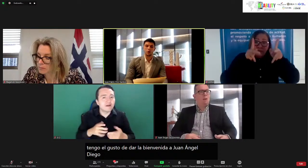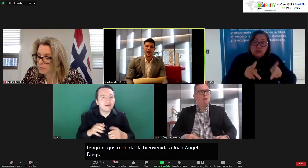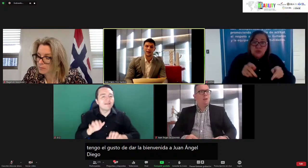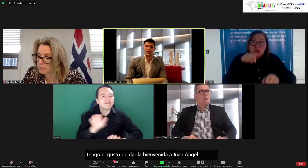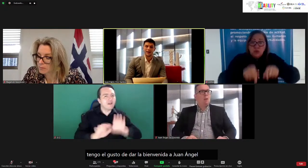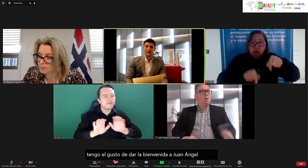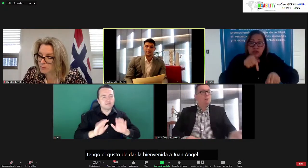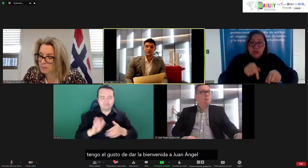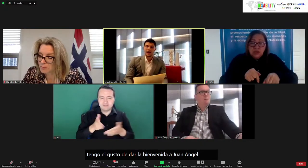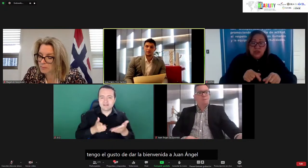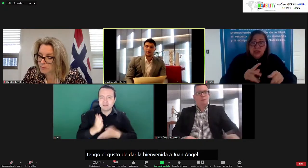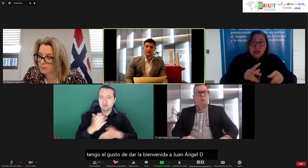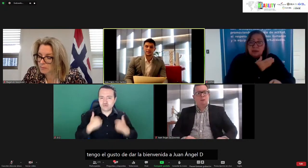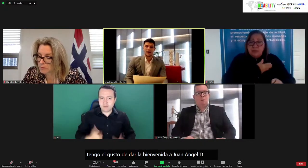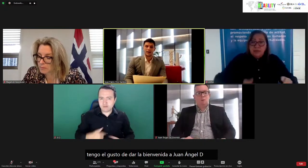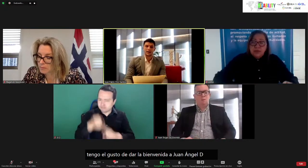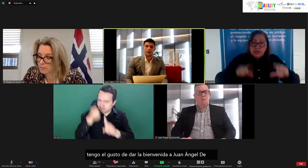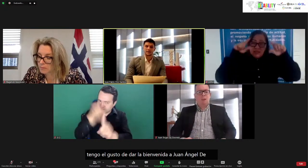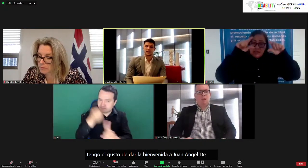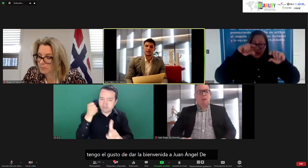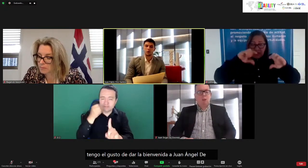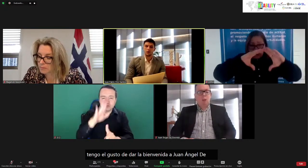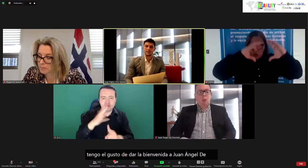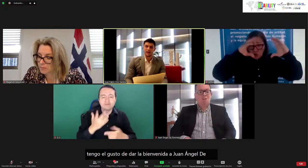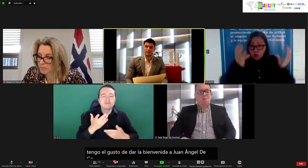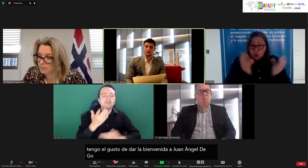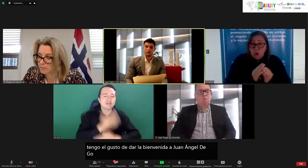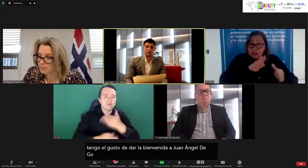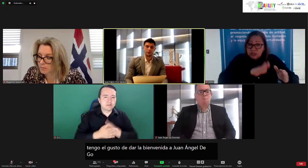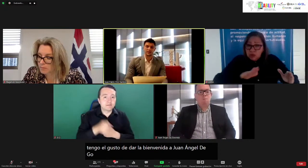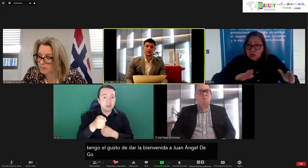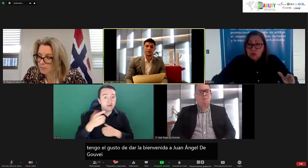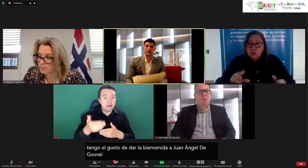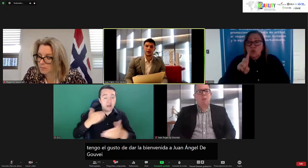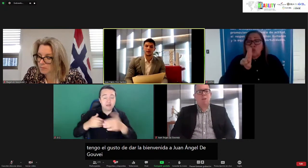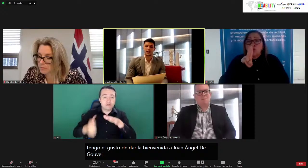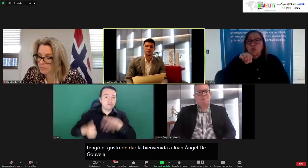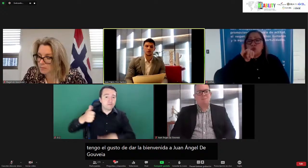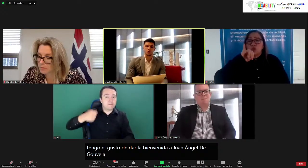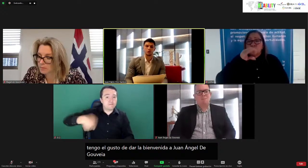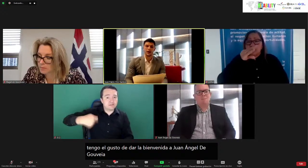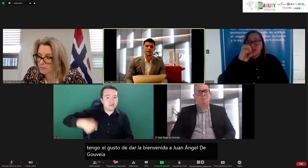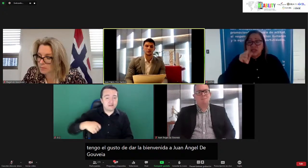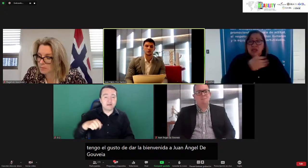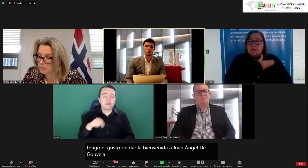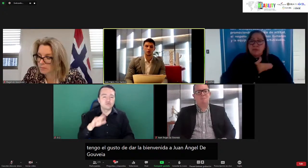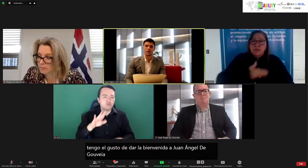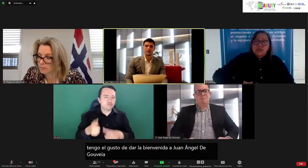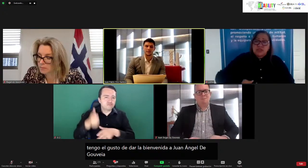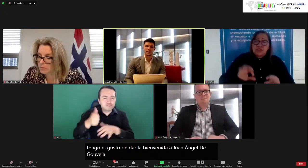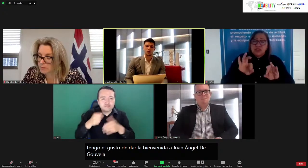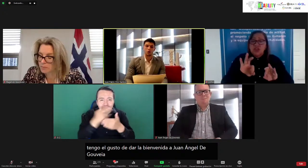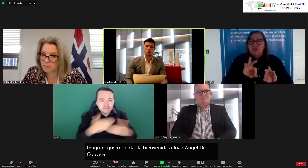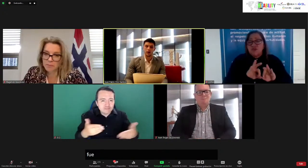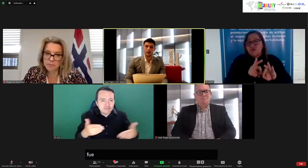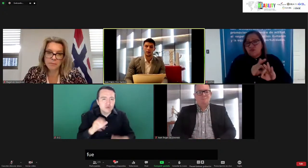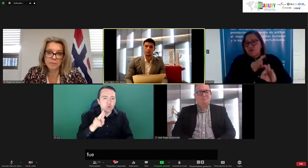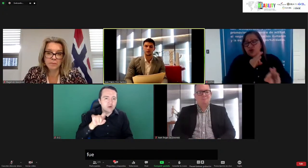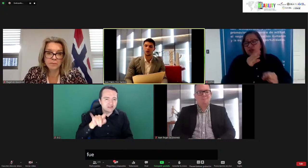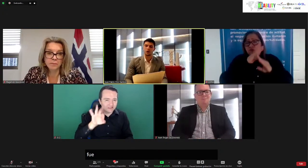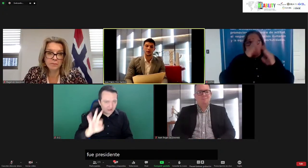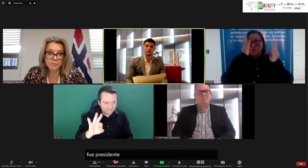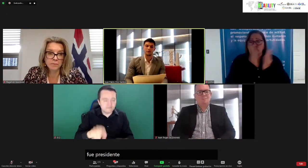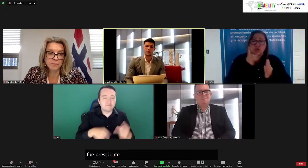of human rights with an emphasis on disabilities he worked with unicef he was the president